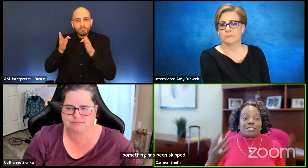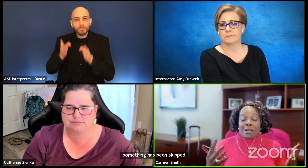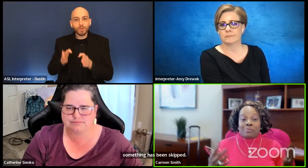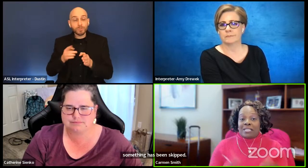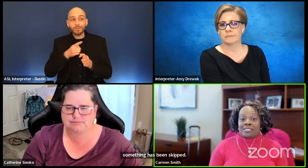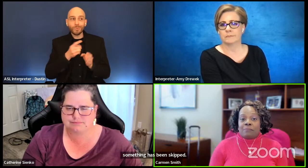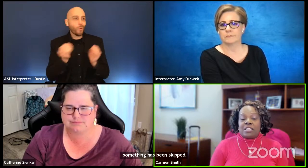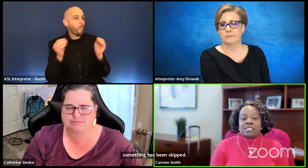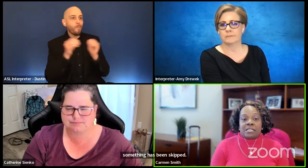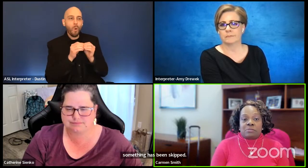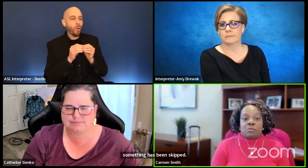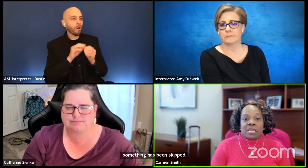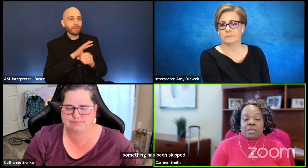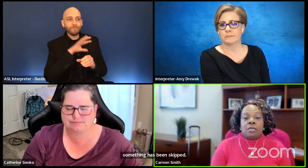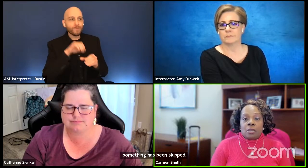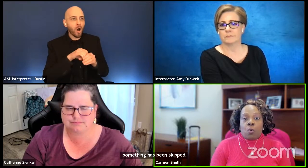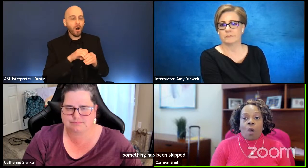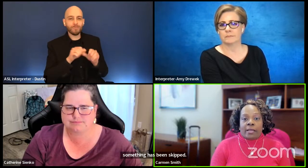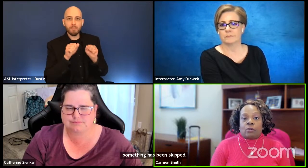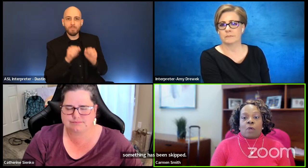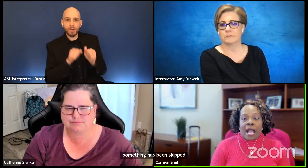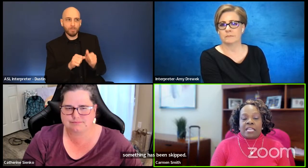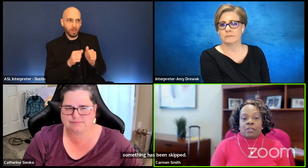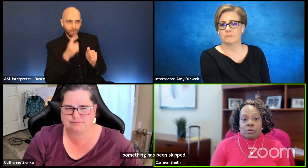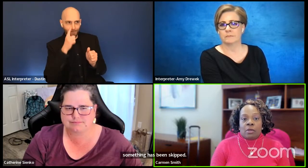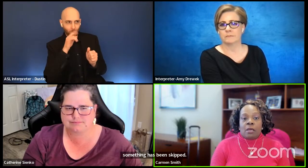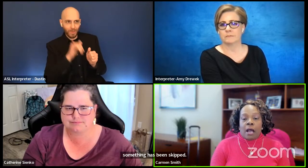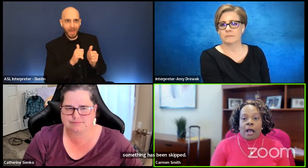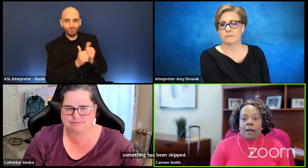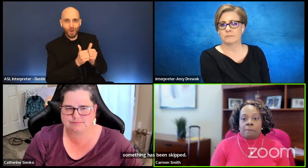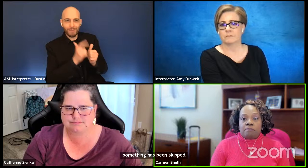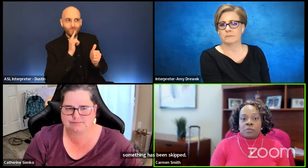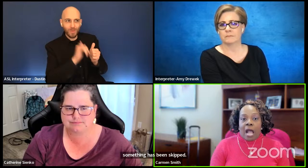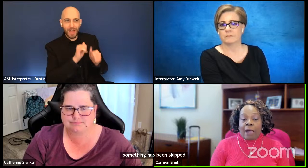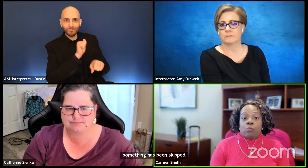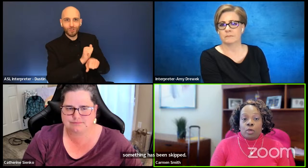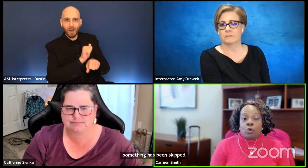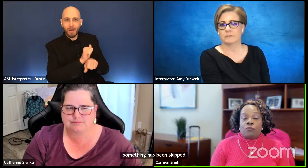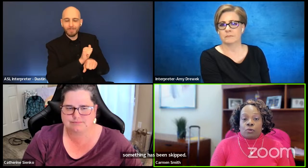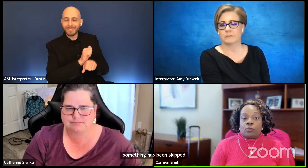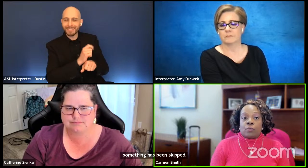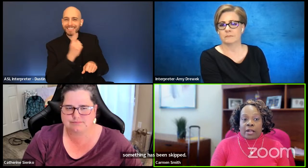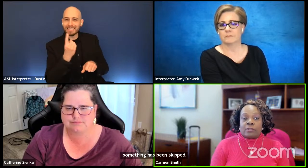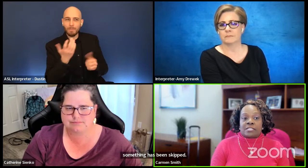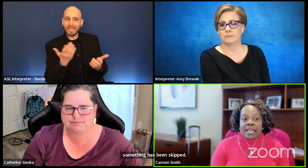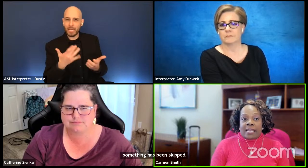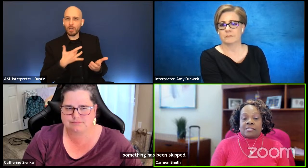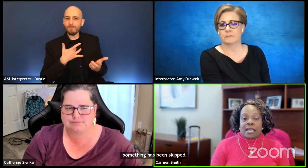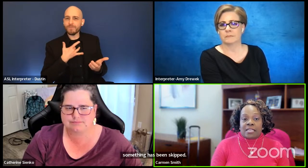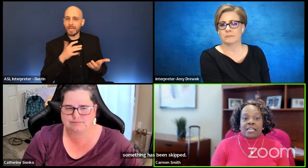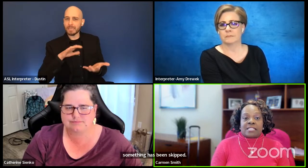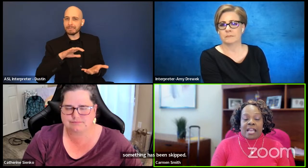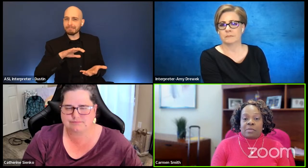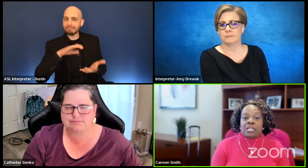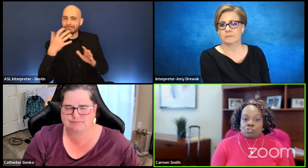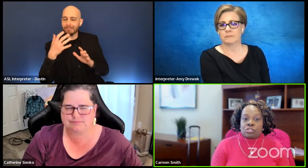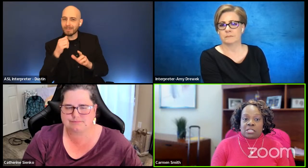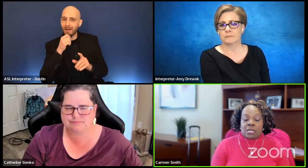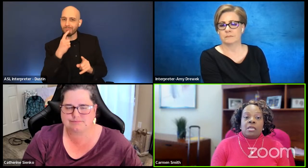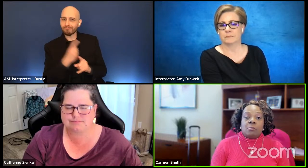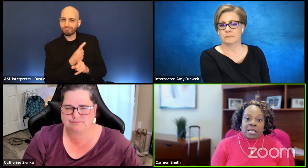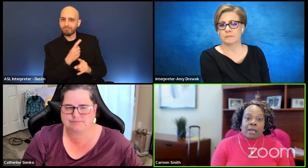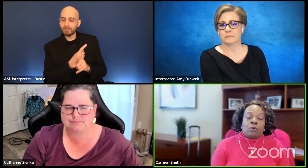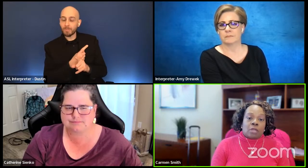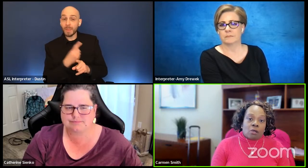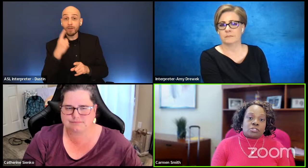running or something. Something seems to be quite awry here. I will, for the record's sake, say, yes, I am